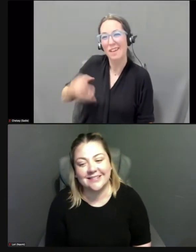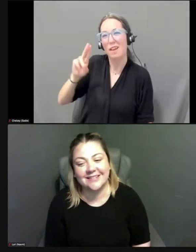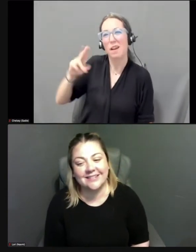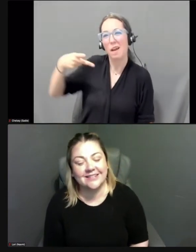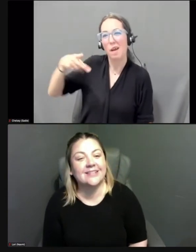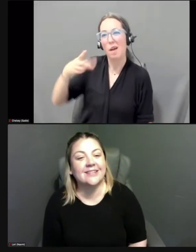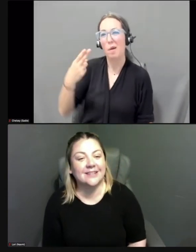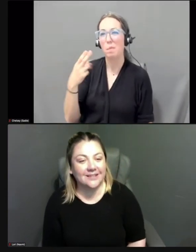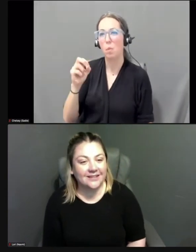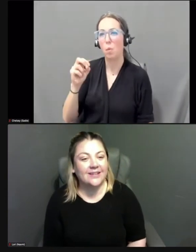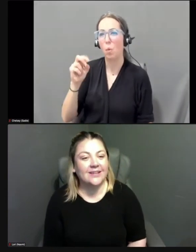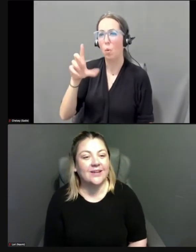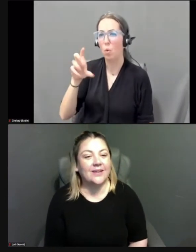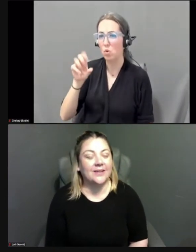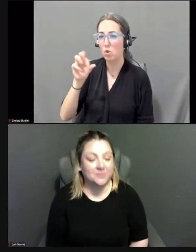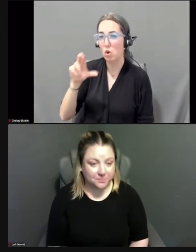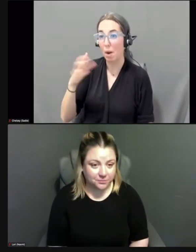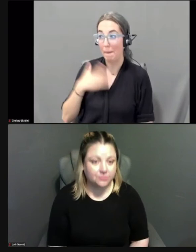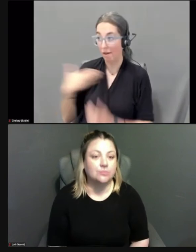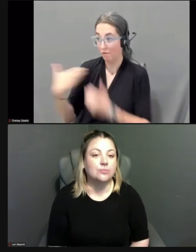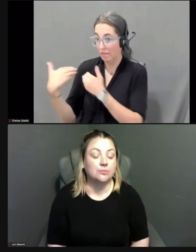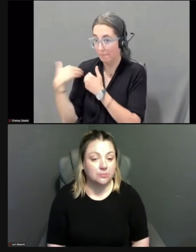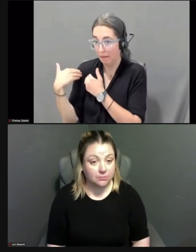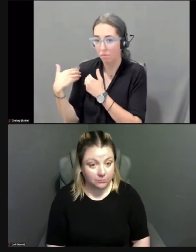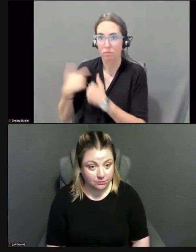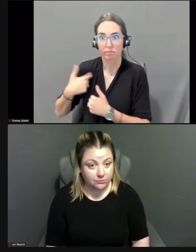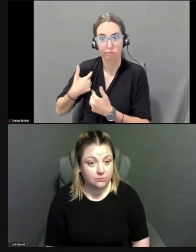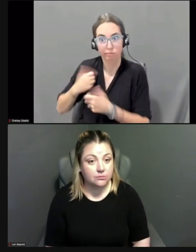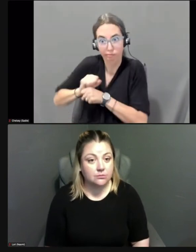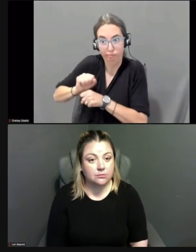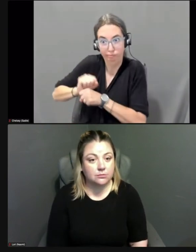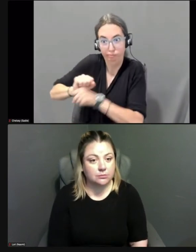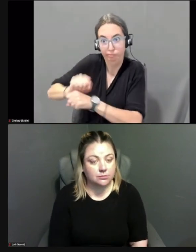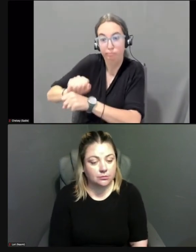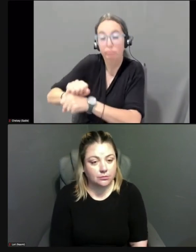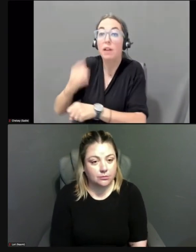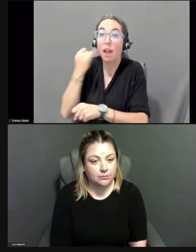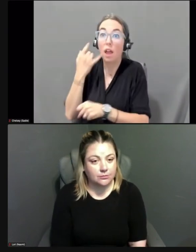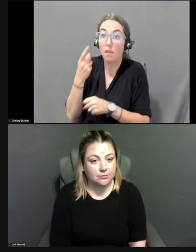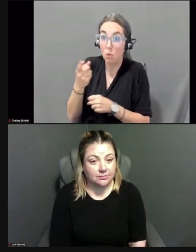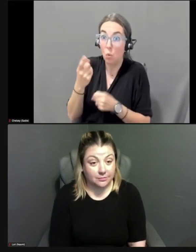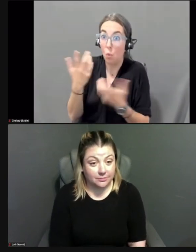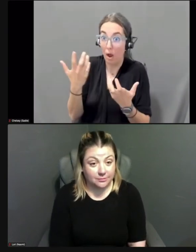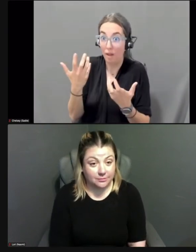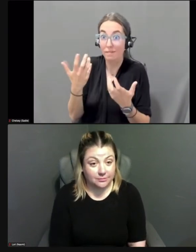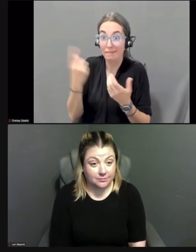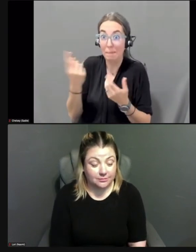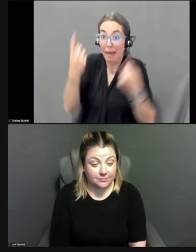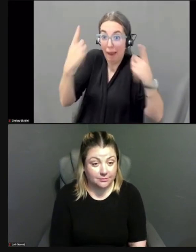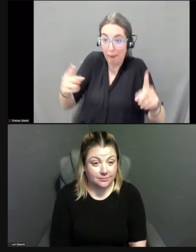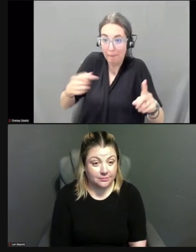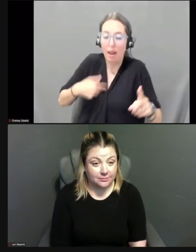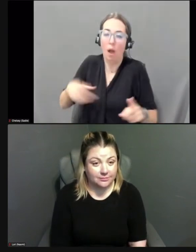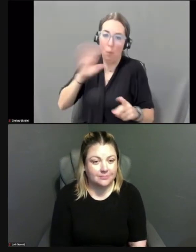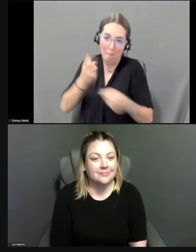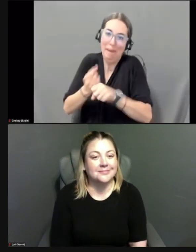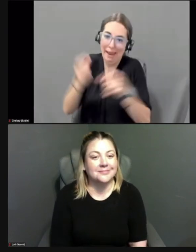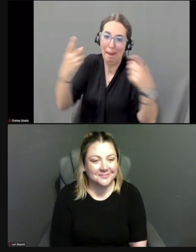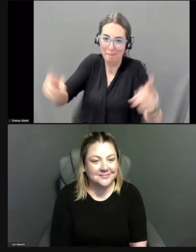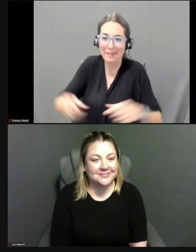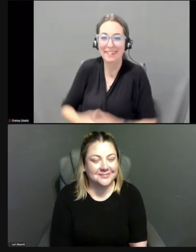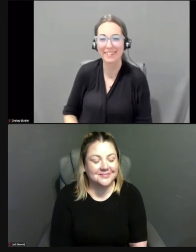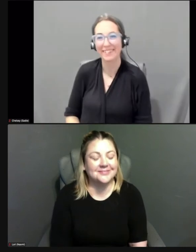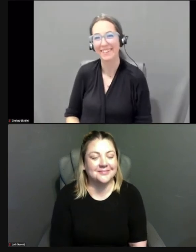my responsibilities very seriously, and if you want to get something done, I will get it done. I think you know that I very, very highly